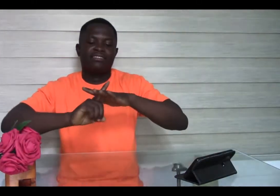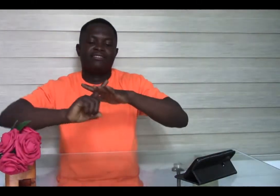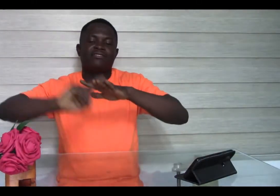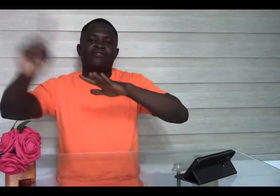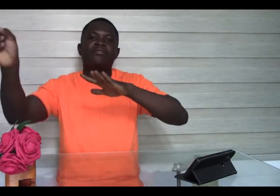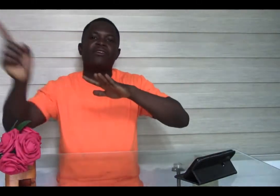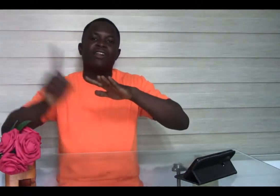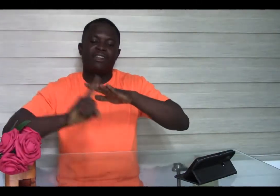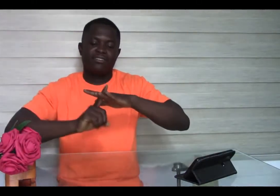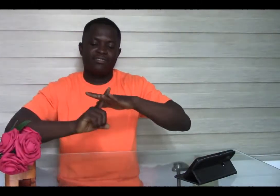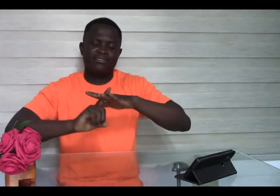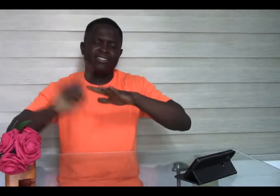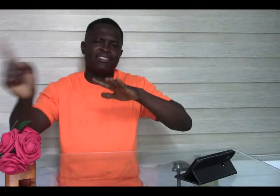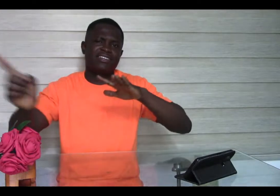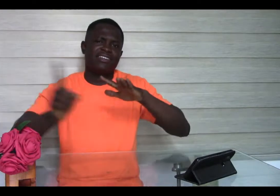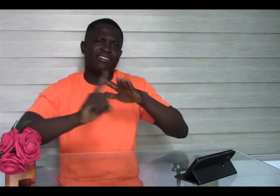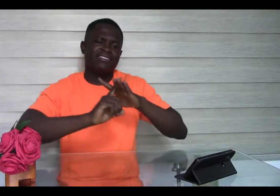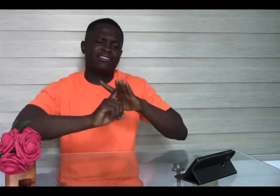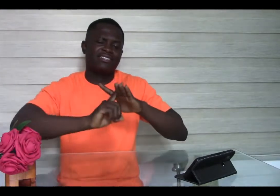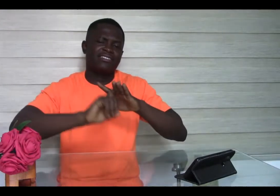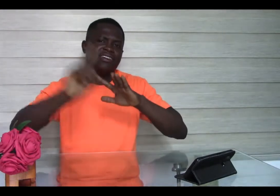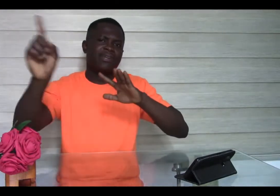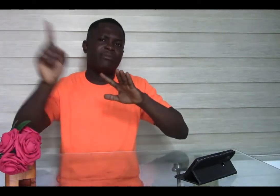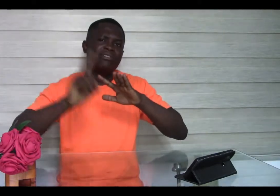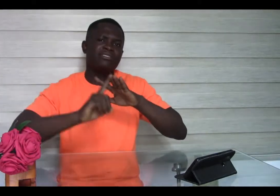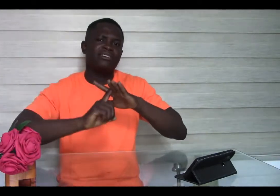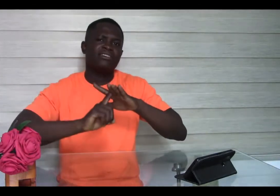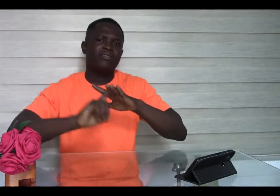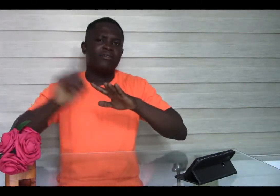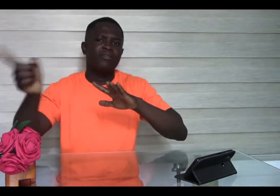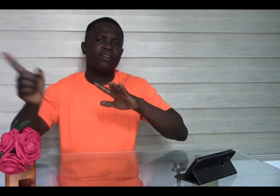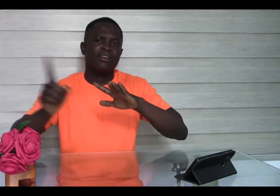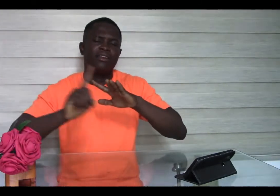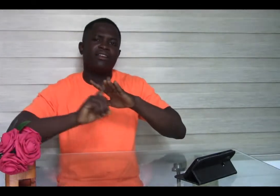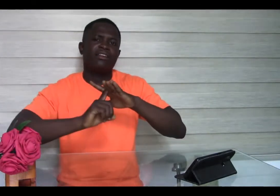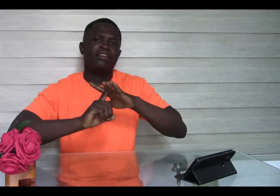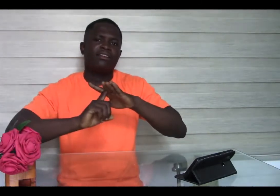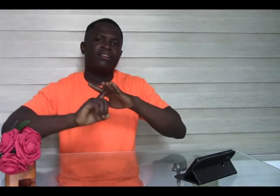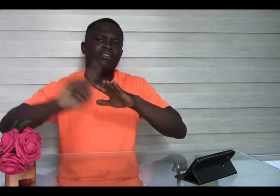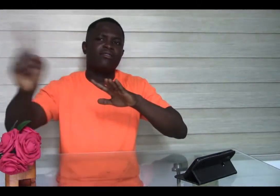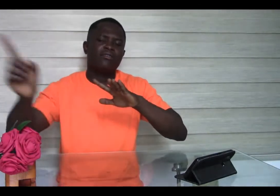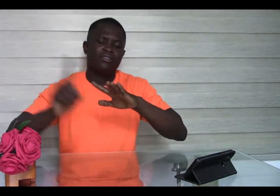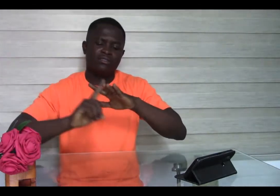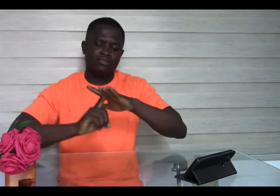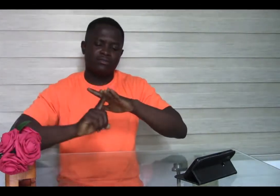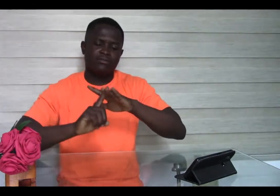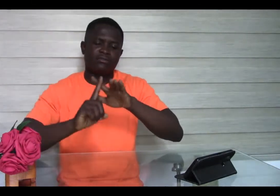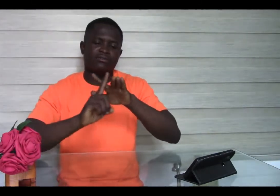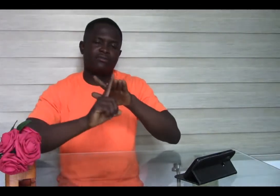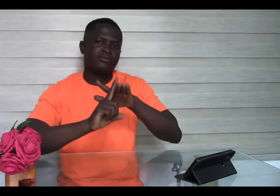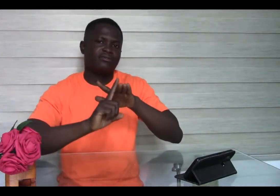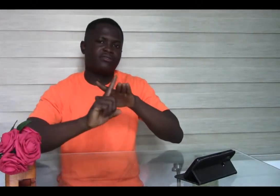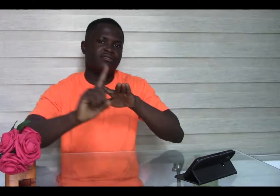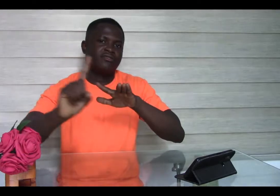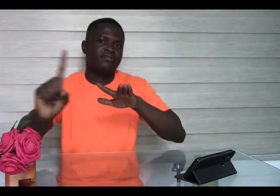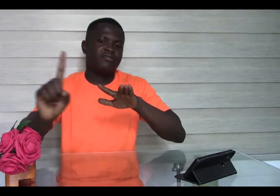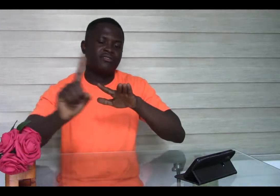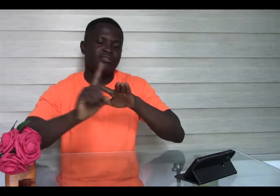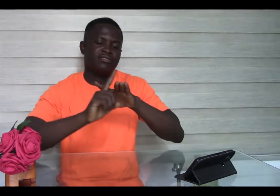So gone. So this is it's a sign that means gone. Gone. So gone.